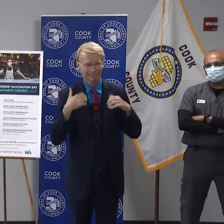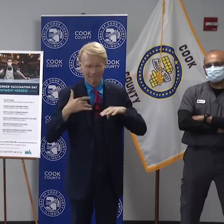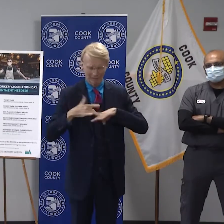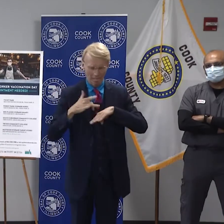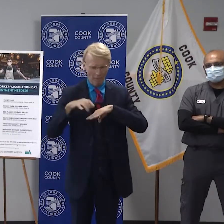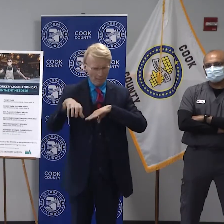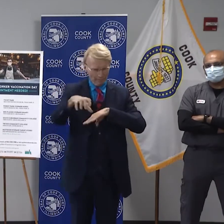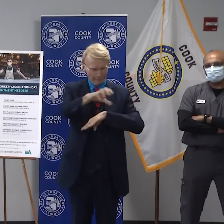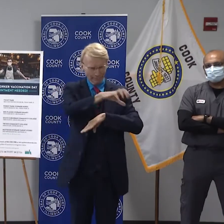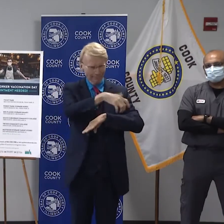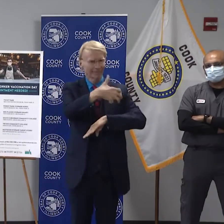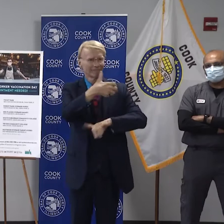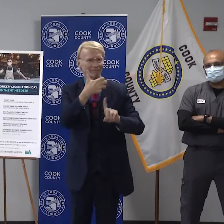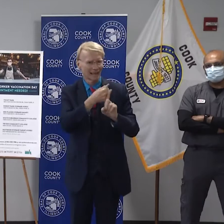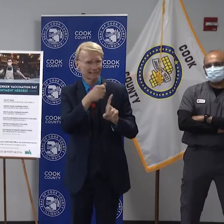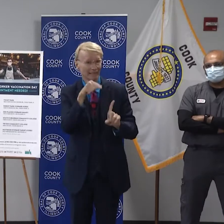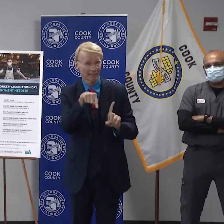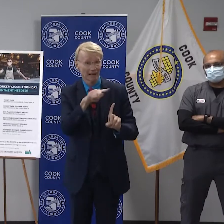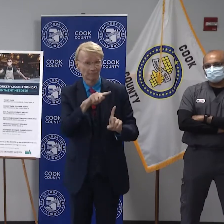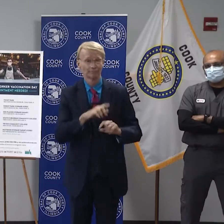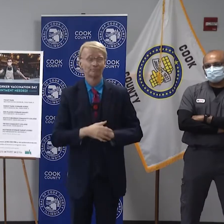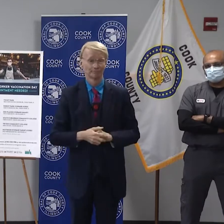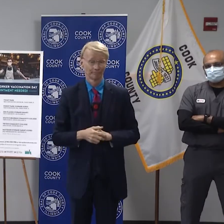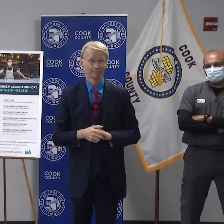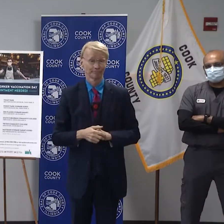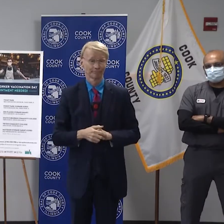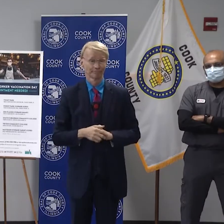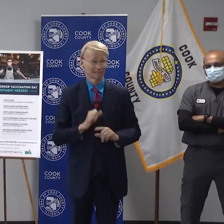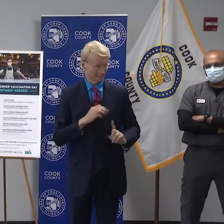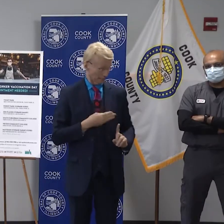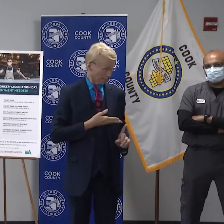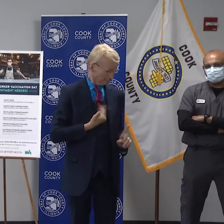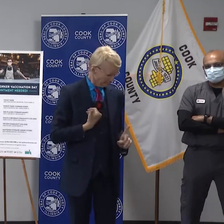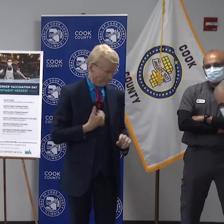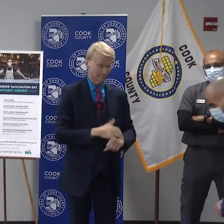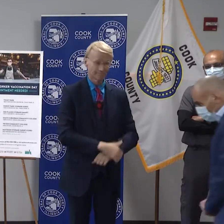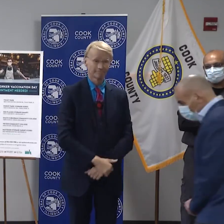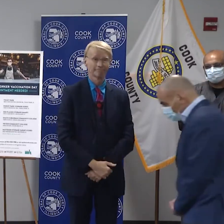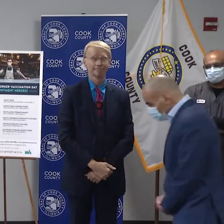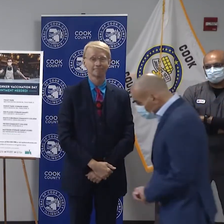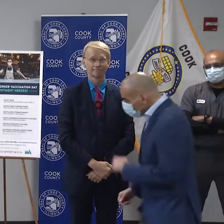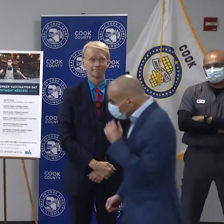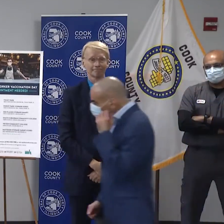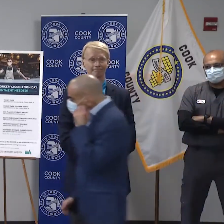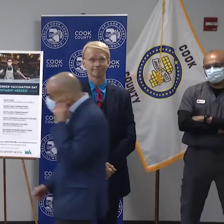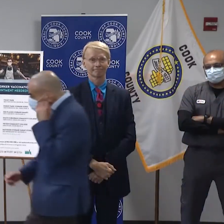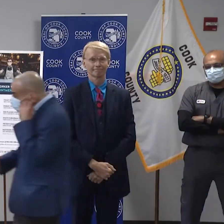available to them and get vaccinated. Now, Sam, do you want to add anything to that?